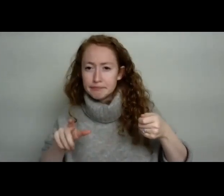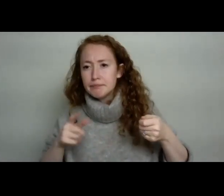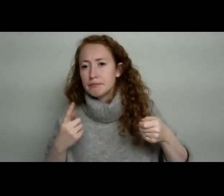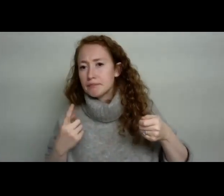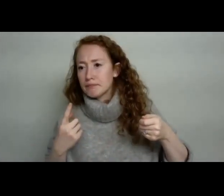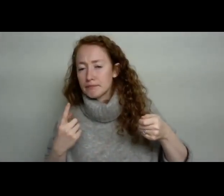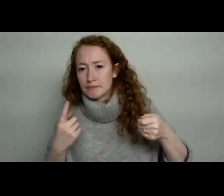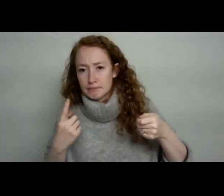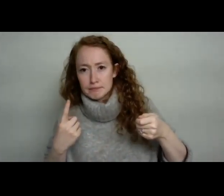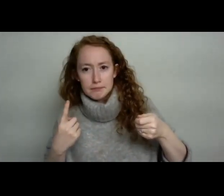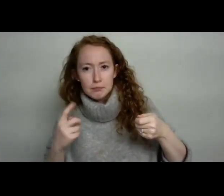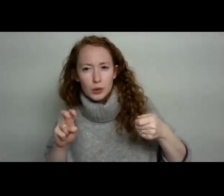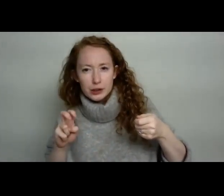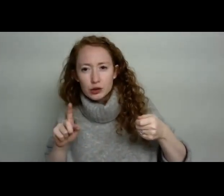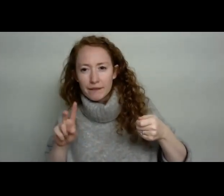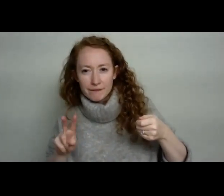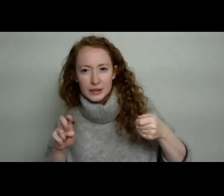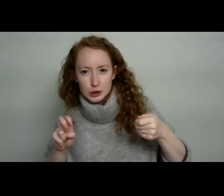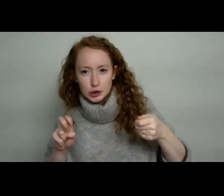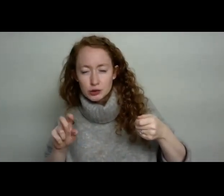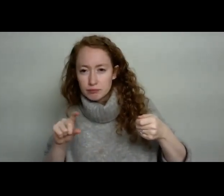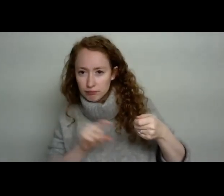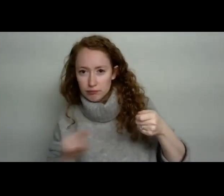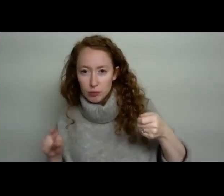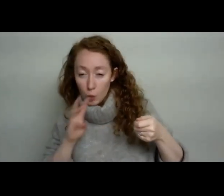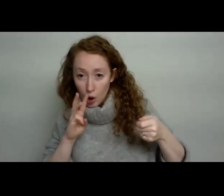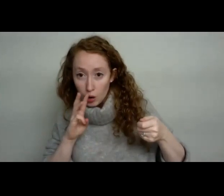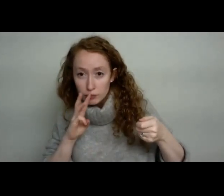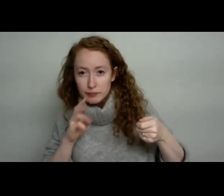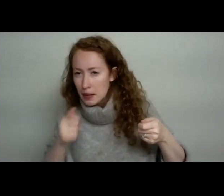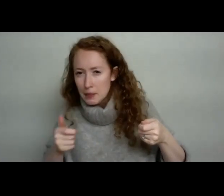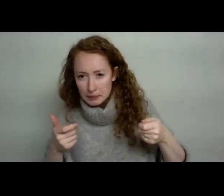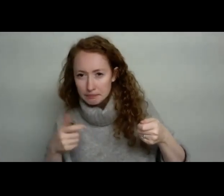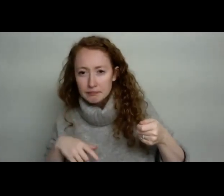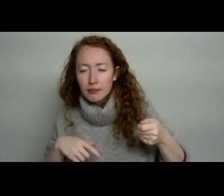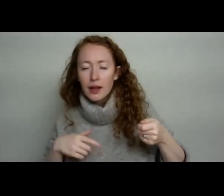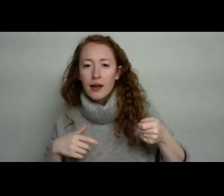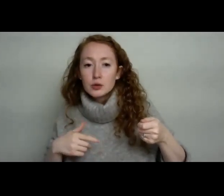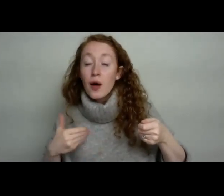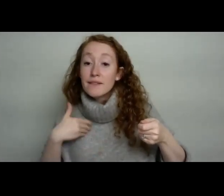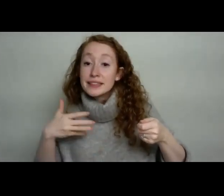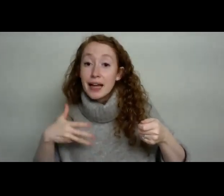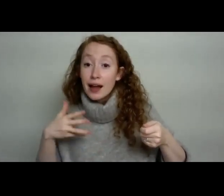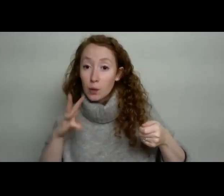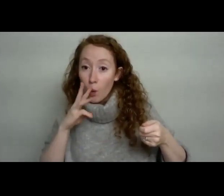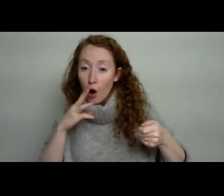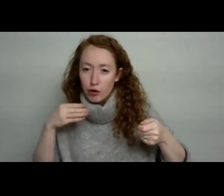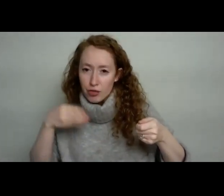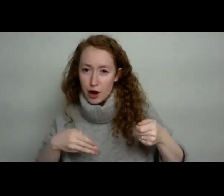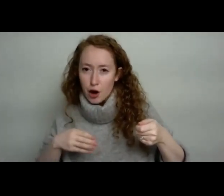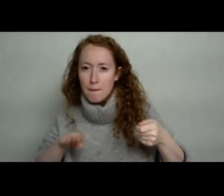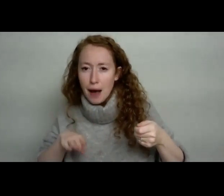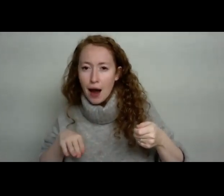that bottom tray that doesn't drain without holes, I'm just adding a little bit of water. So there's standing water on that bottom of